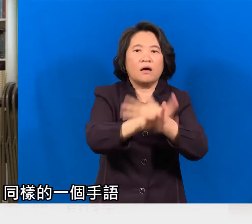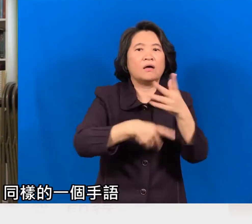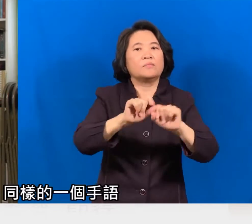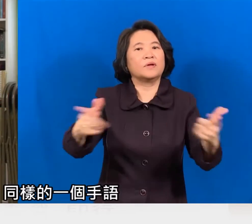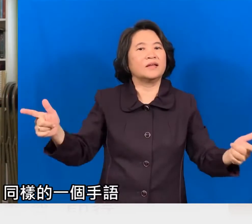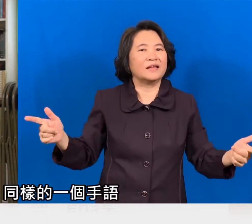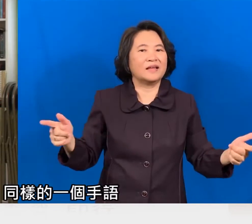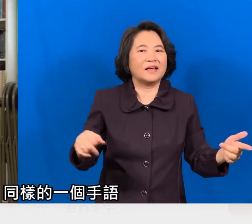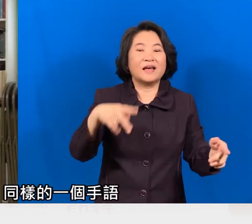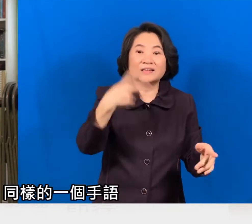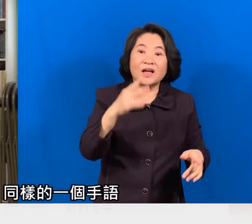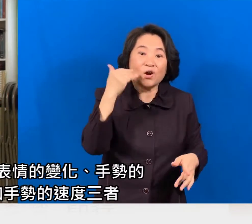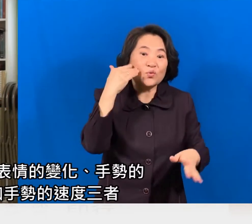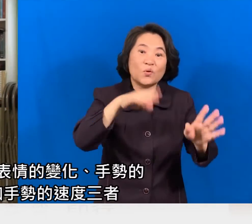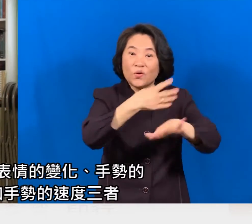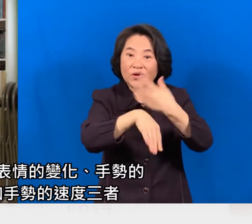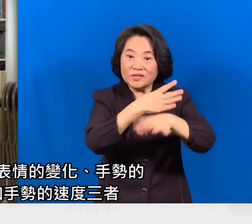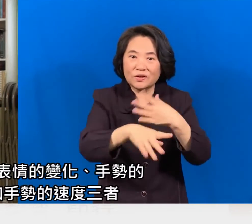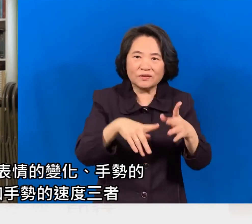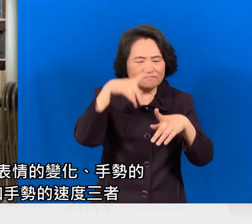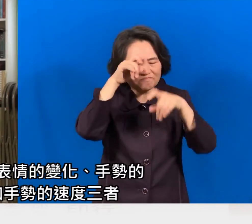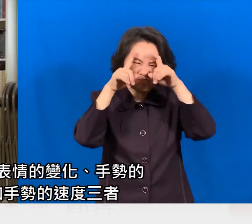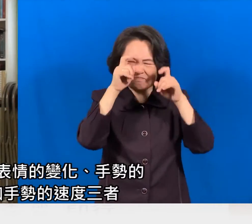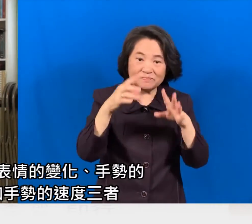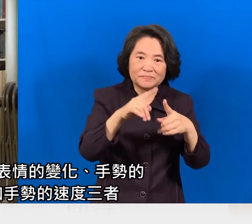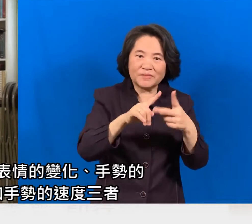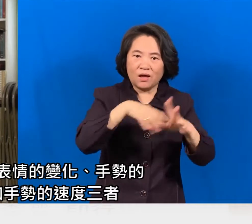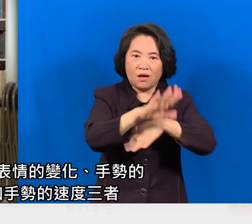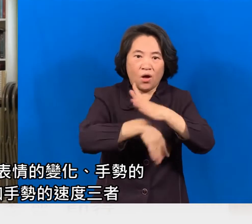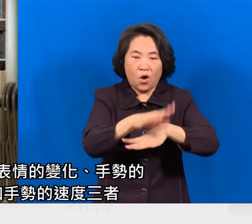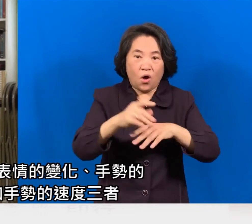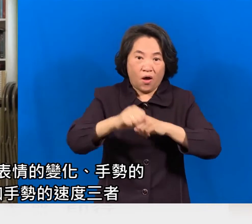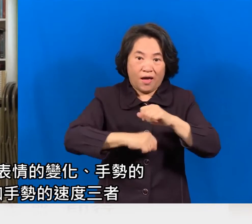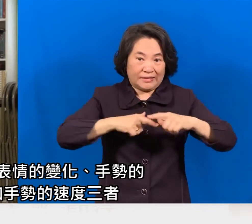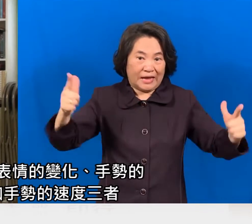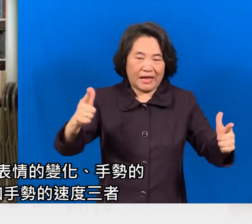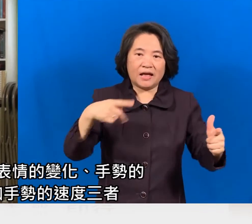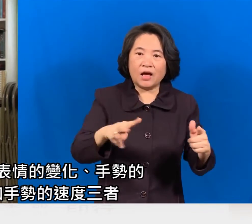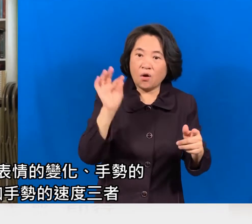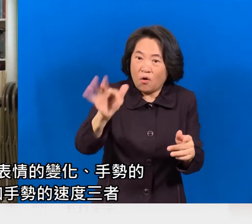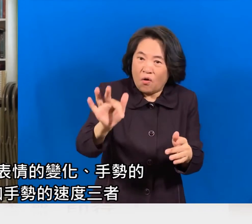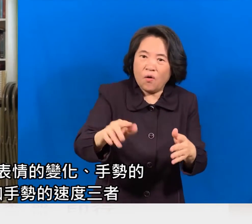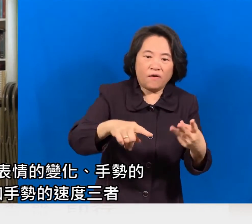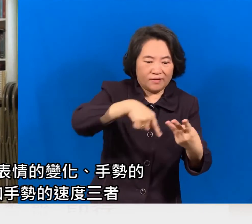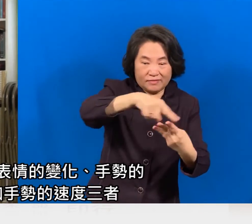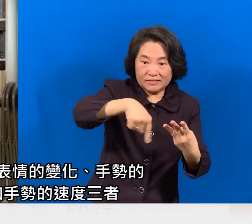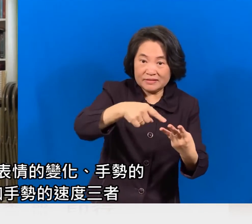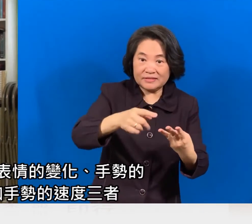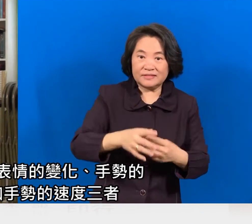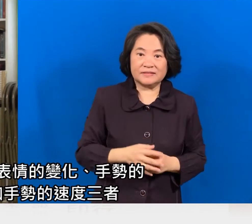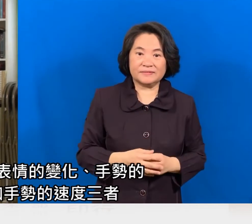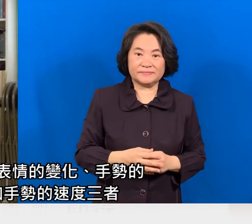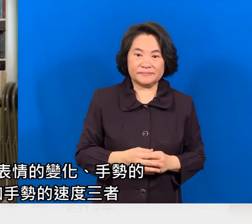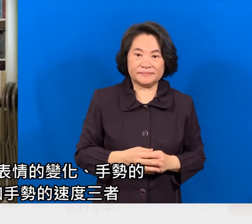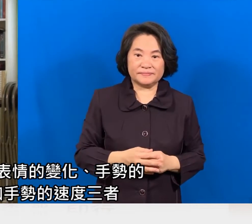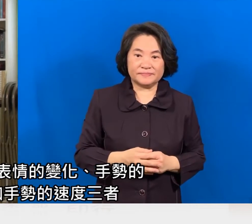Sometimes a single sign, when modified by a change of facial expression, the degree of exaggeration of the size of a sign, or